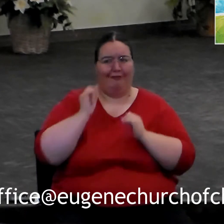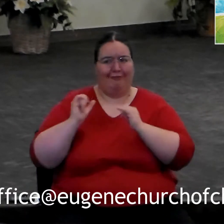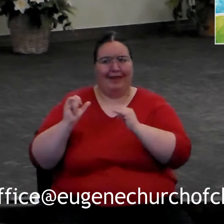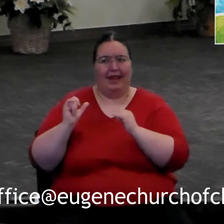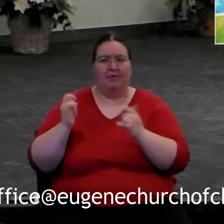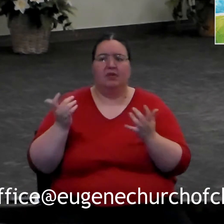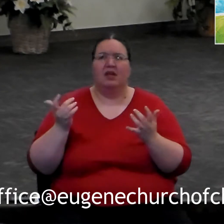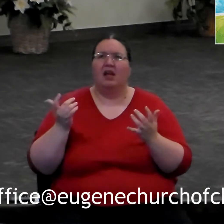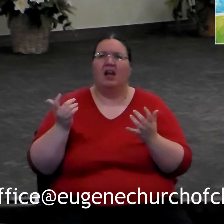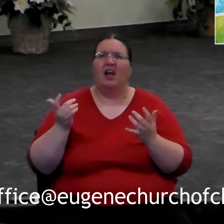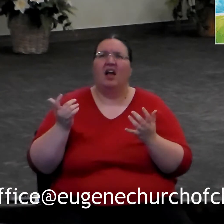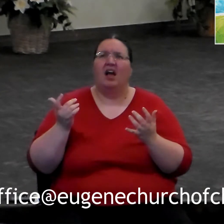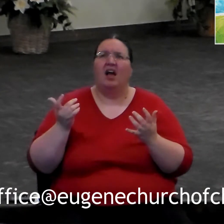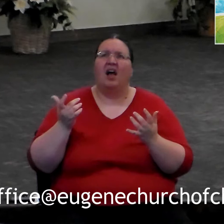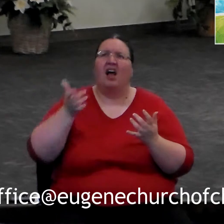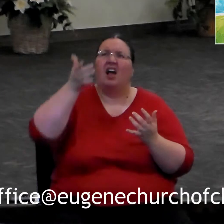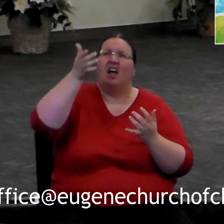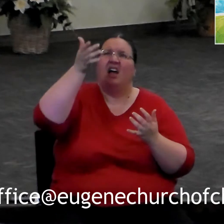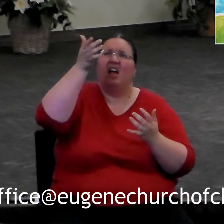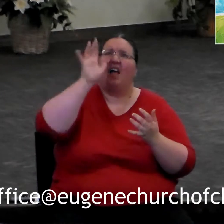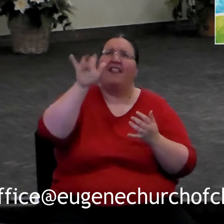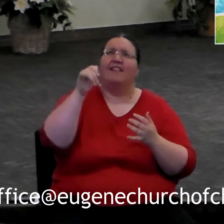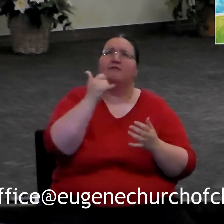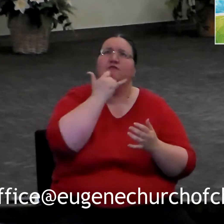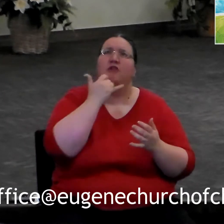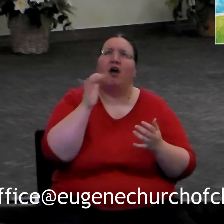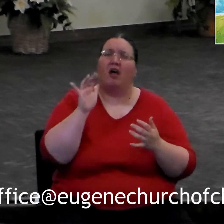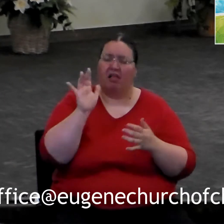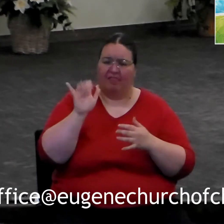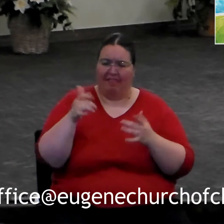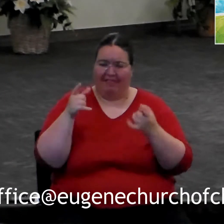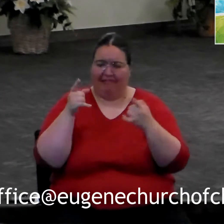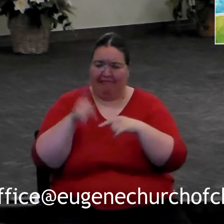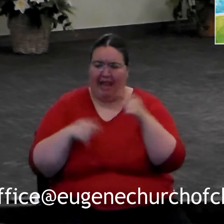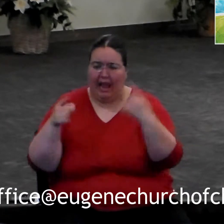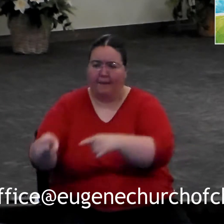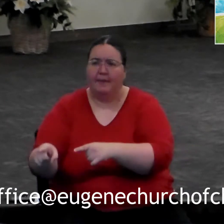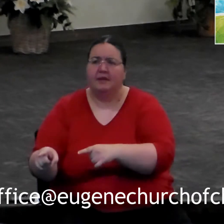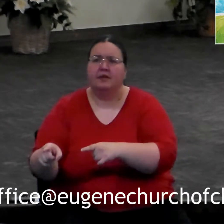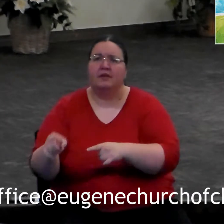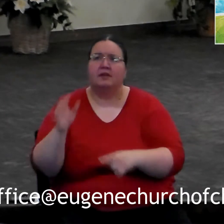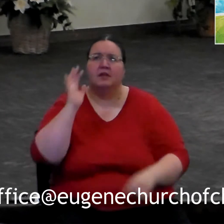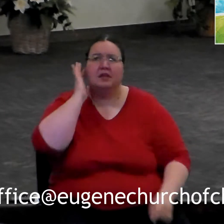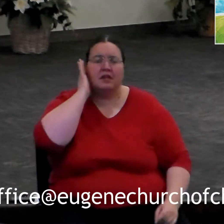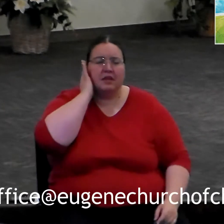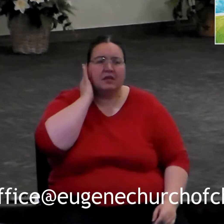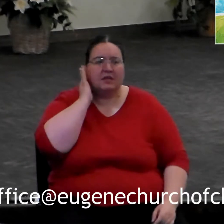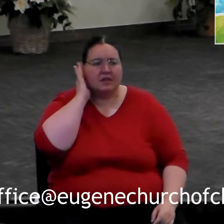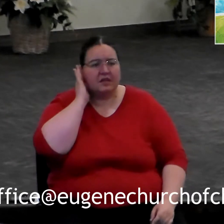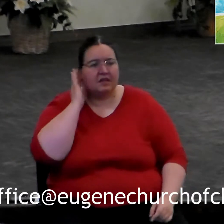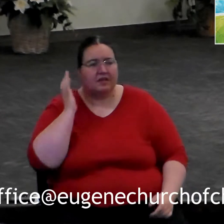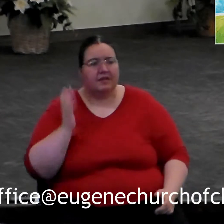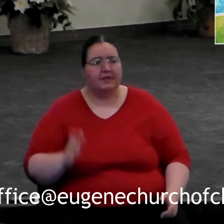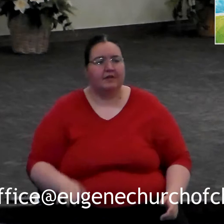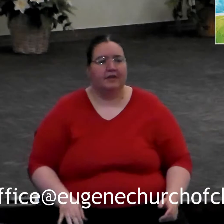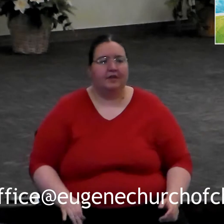God, this thing that is sin, when we read about it here, but does not fit where we're at culturally, it can't be that way.